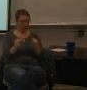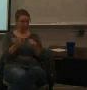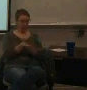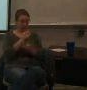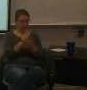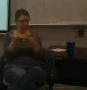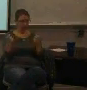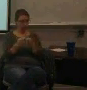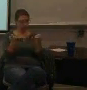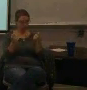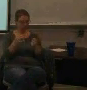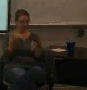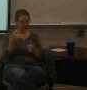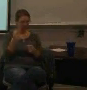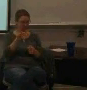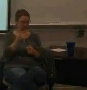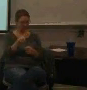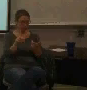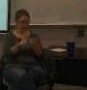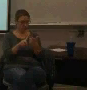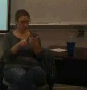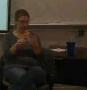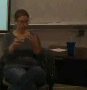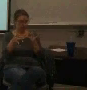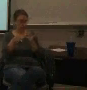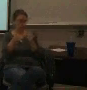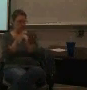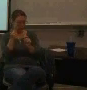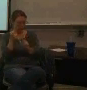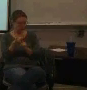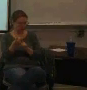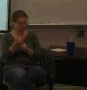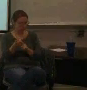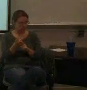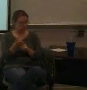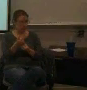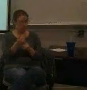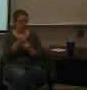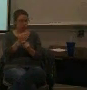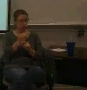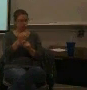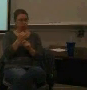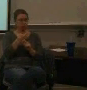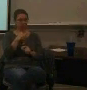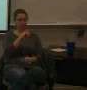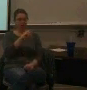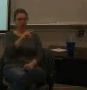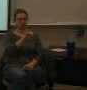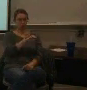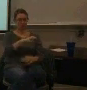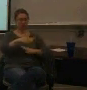that charging and hydrogen bonding to bond with themselves. So you have this ionic shielding.